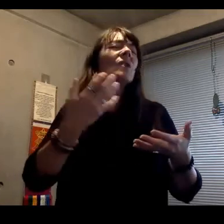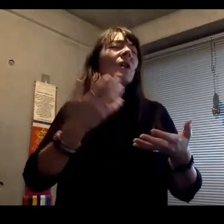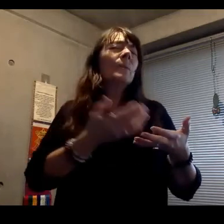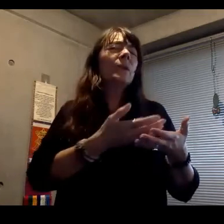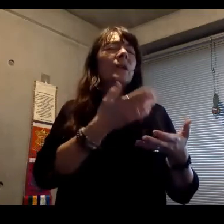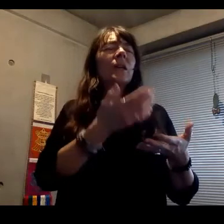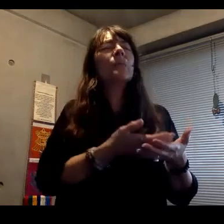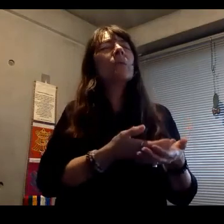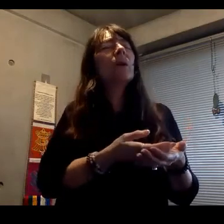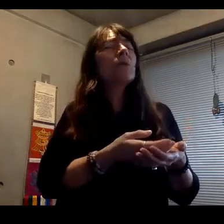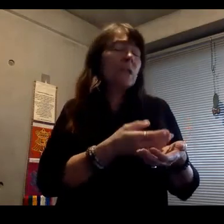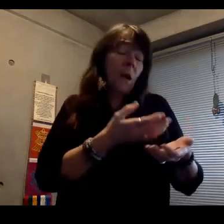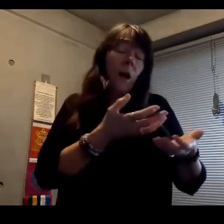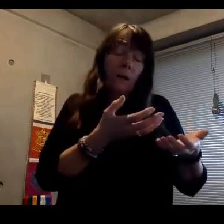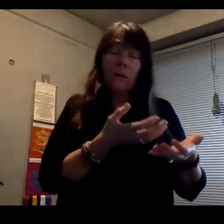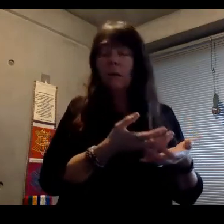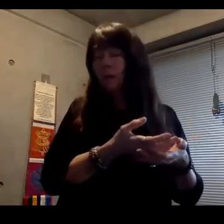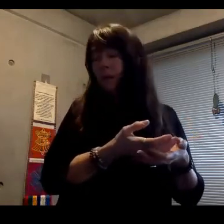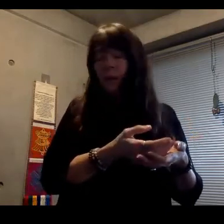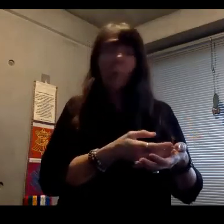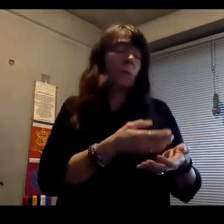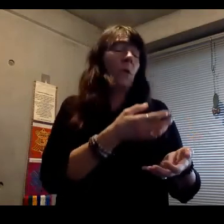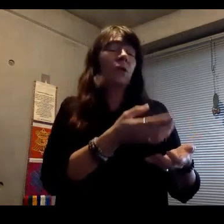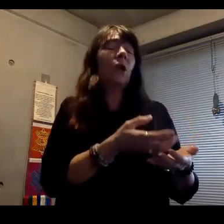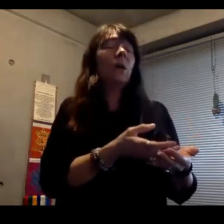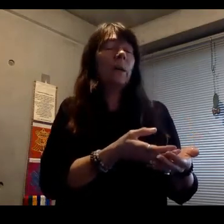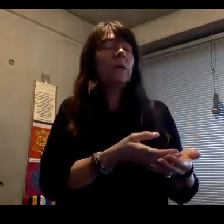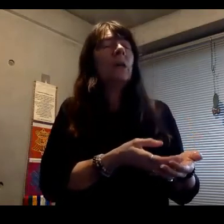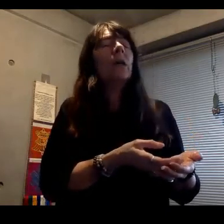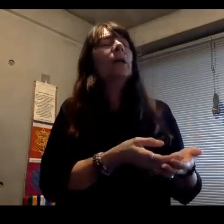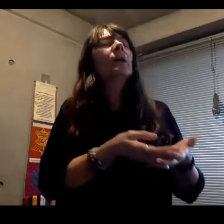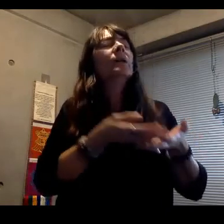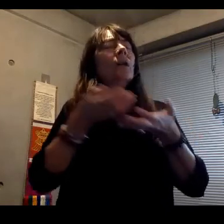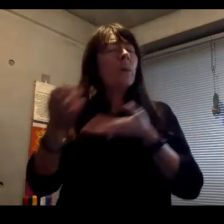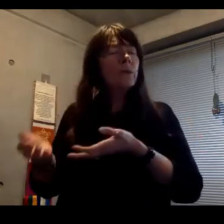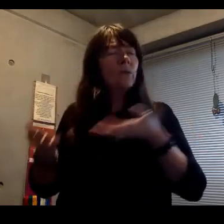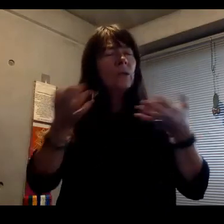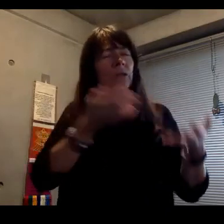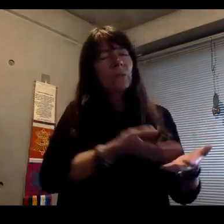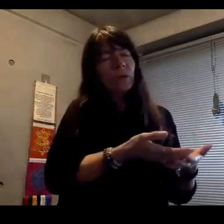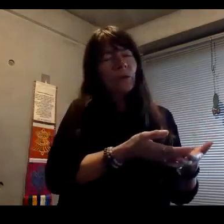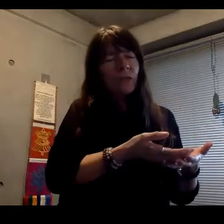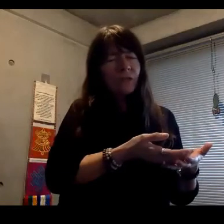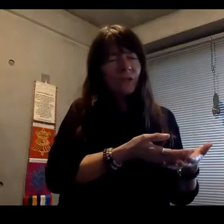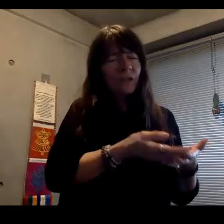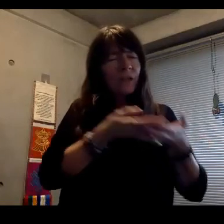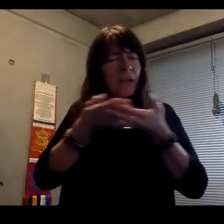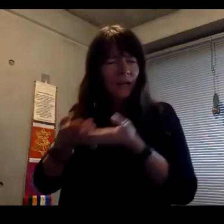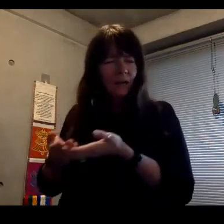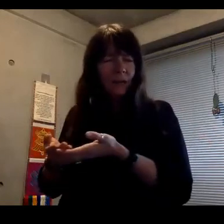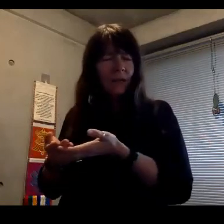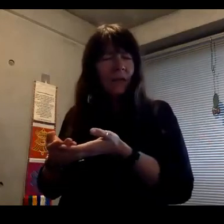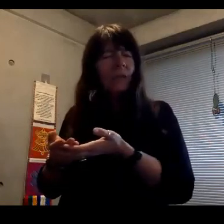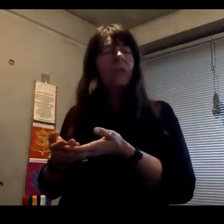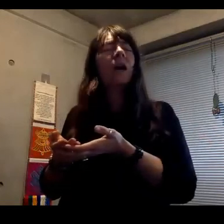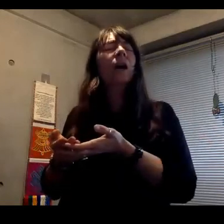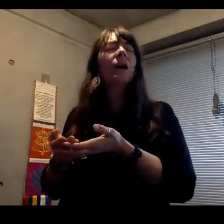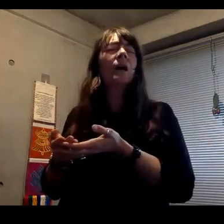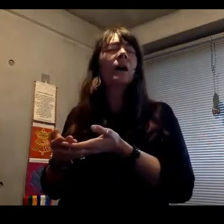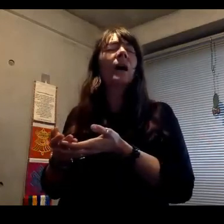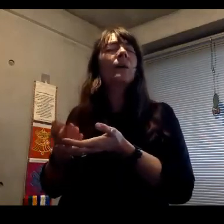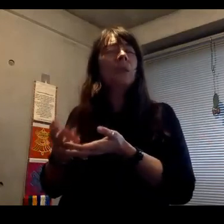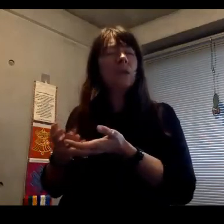there's something that comes about that's hot, that humans want to talk about, then opportunists will notice this and take it. They'll